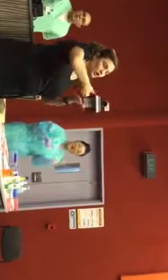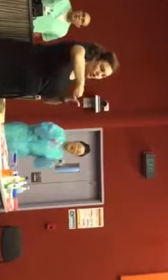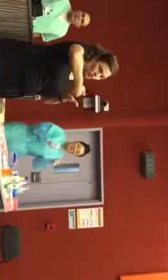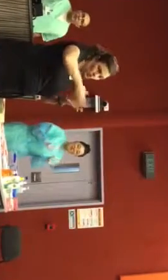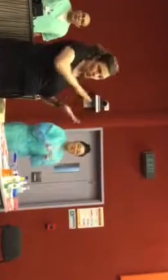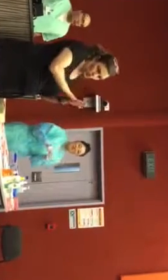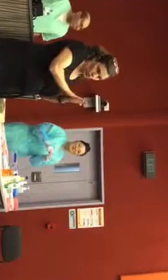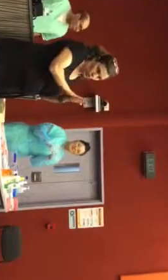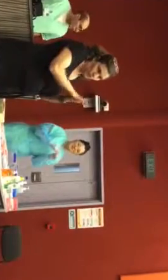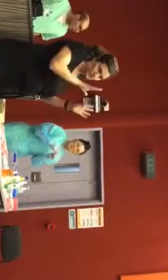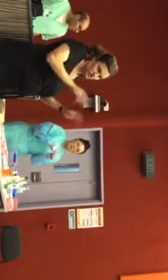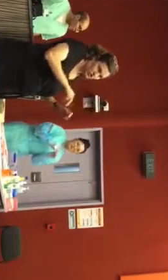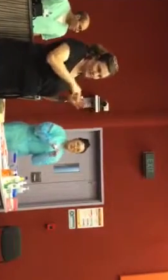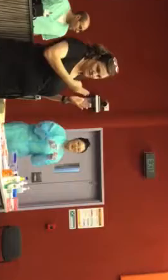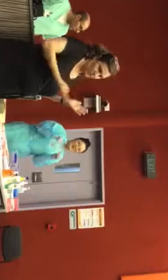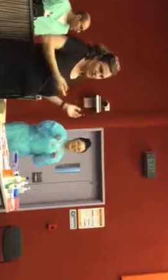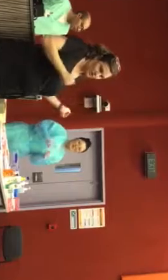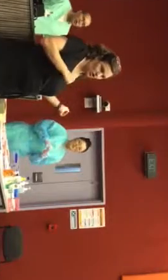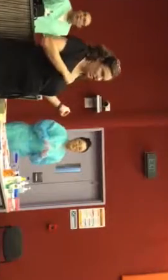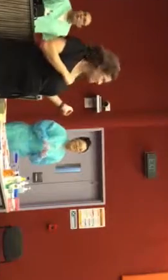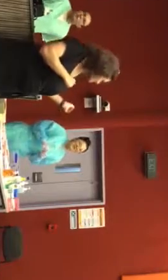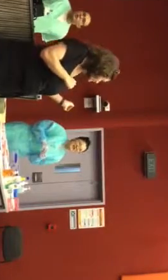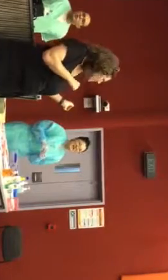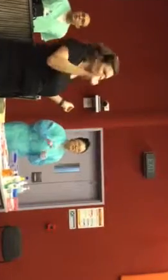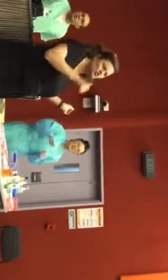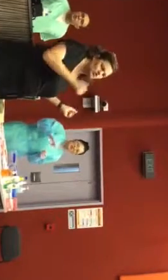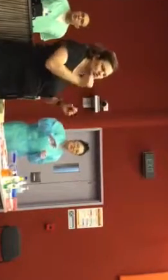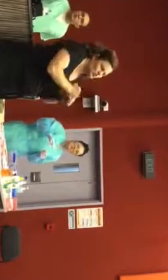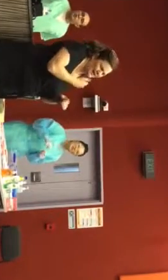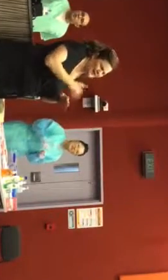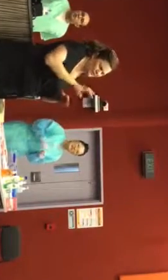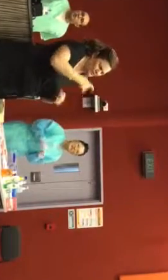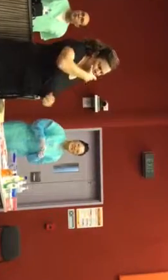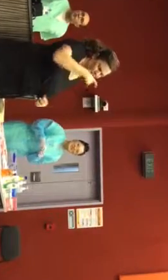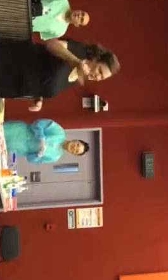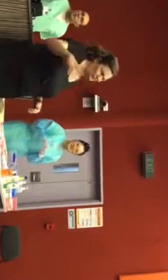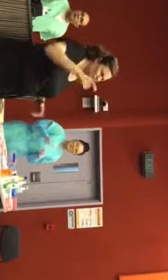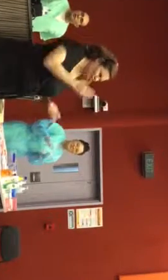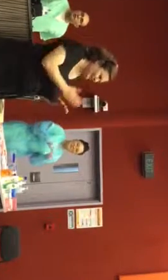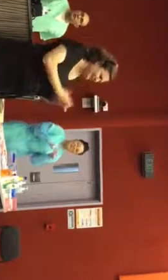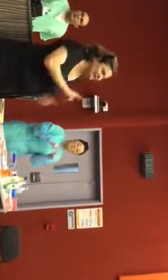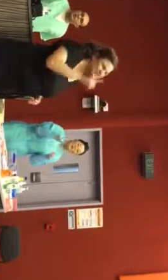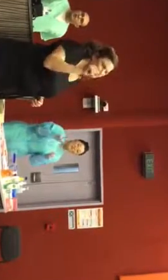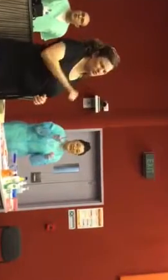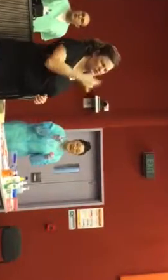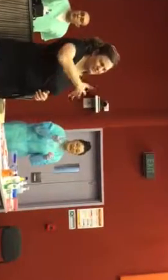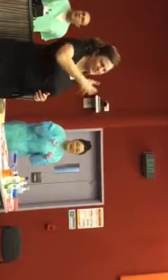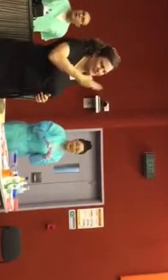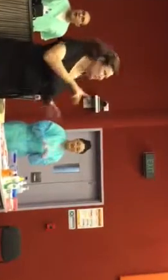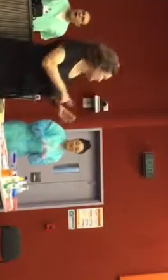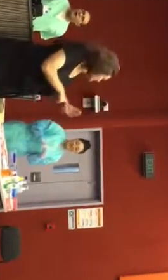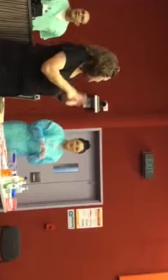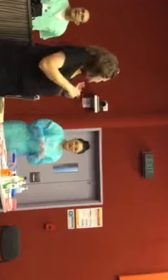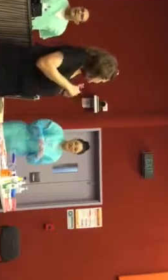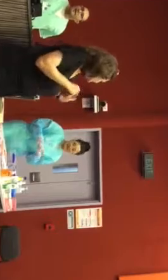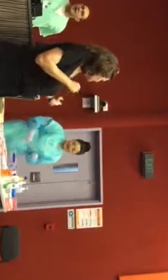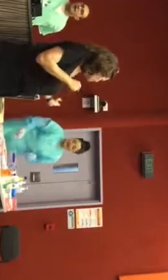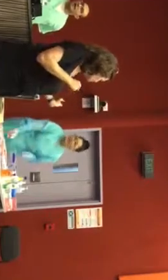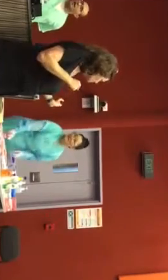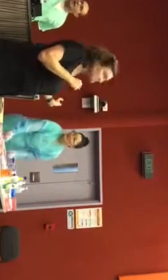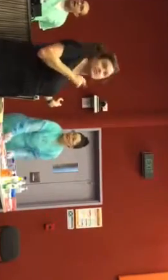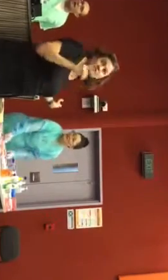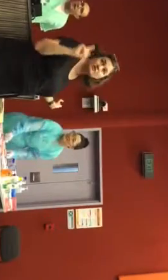off. However, you should make a new one. It lasts usually 15 to 20 years if you well maintain. Yeah. And Okay.